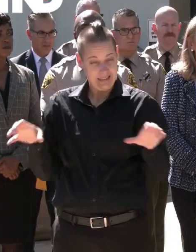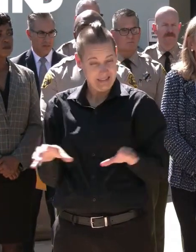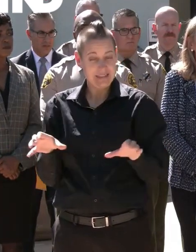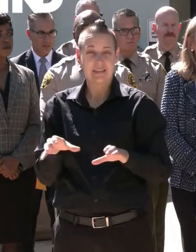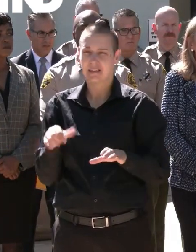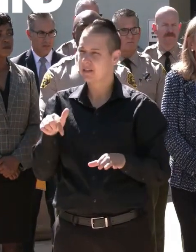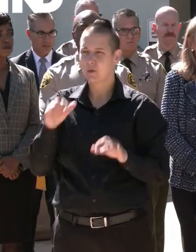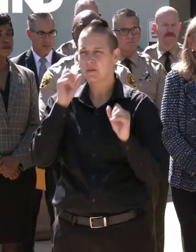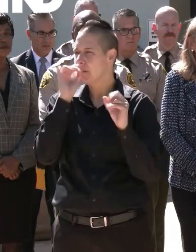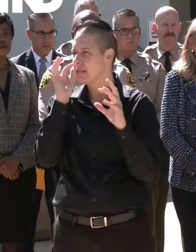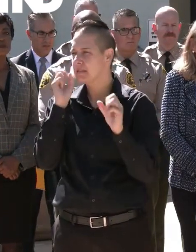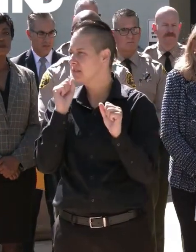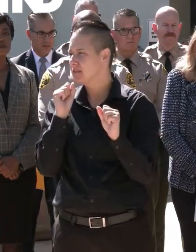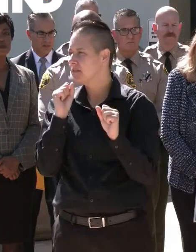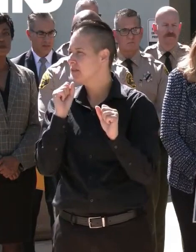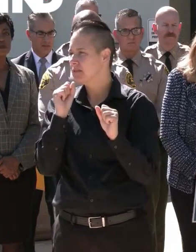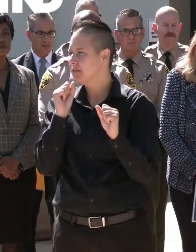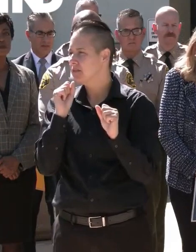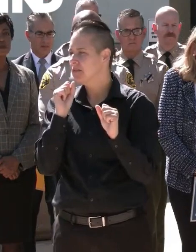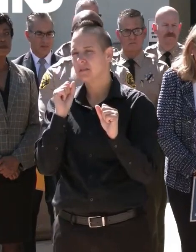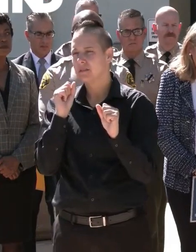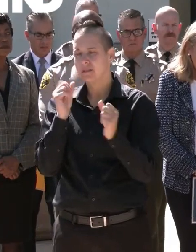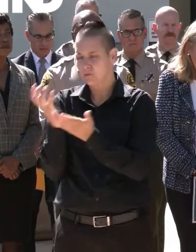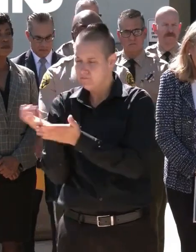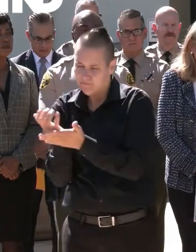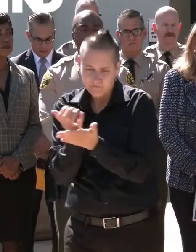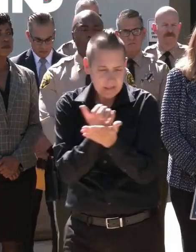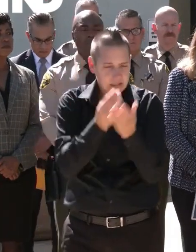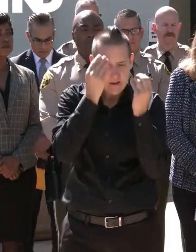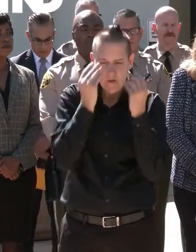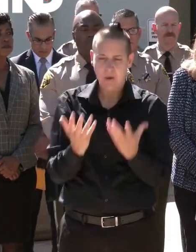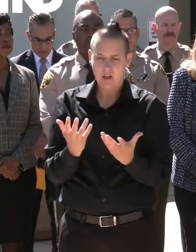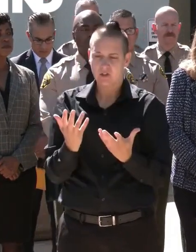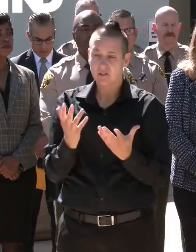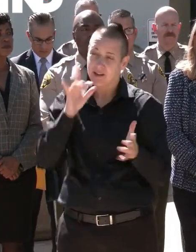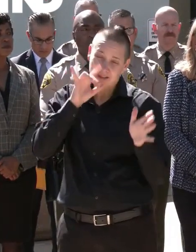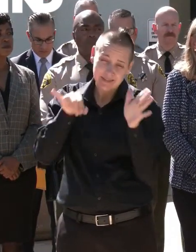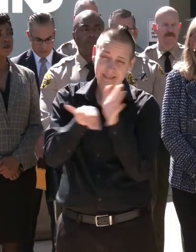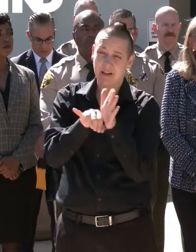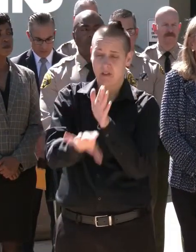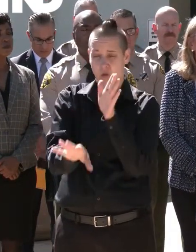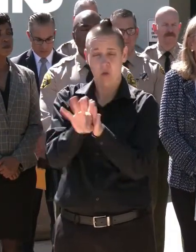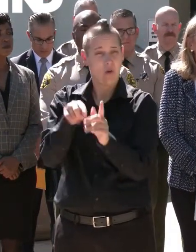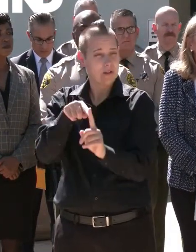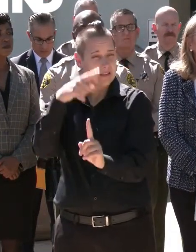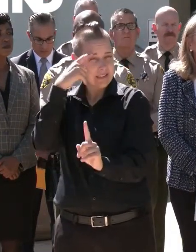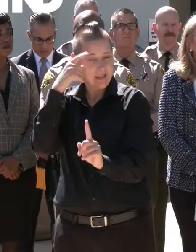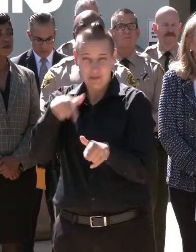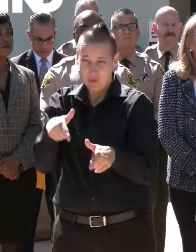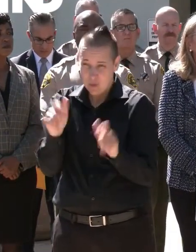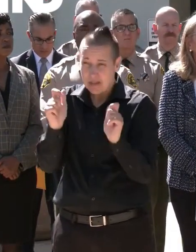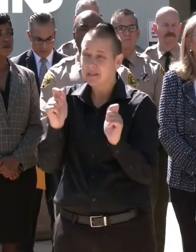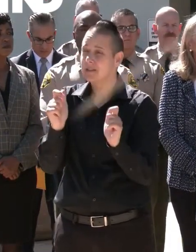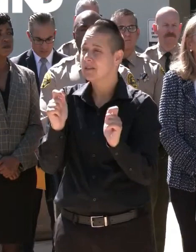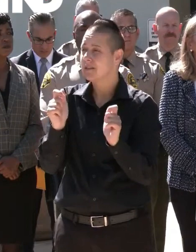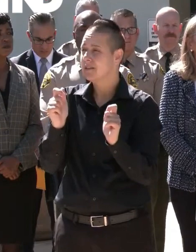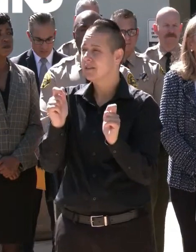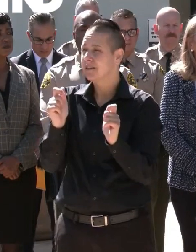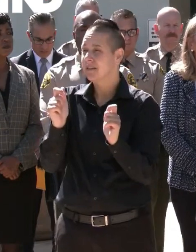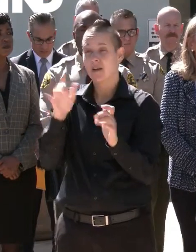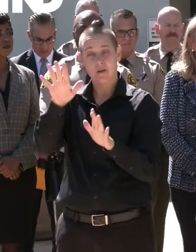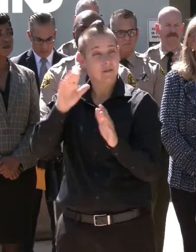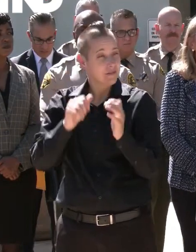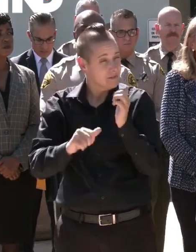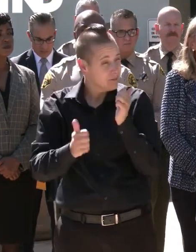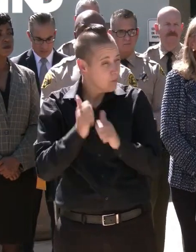here was amazing. To gather this information, identify and locate a suspect this quickly, but perhaps